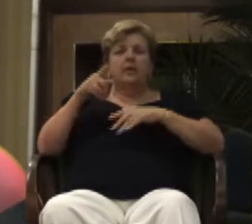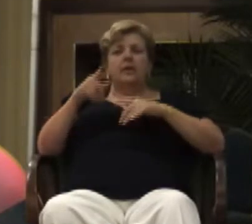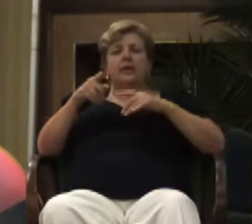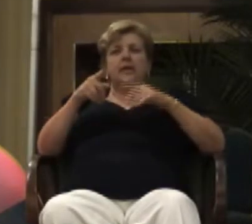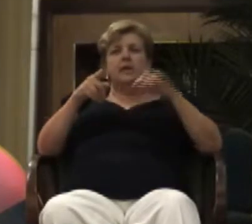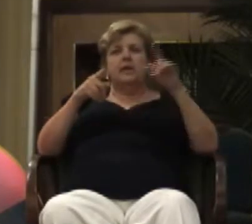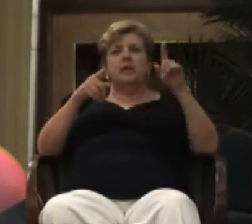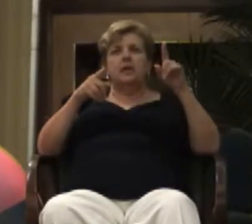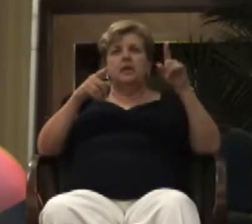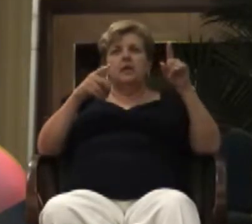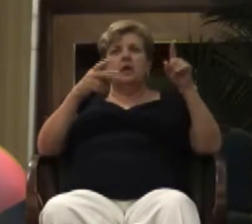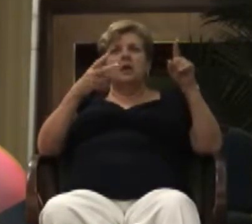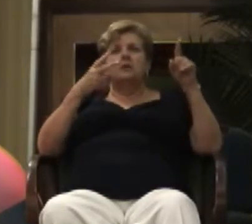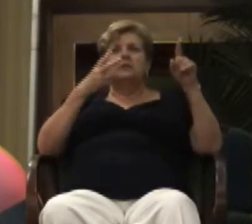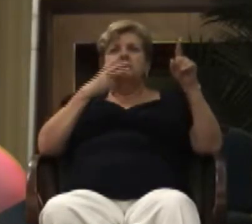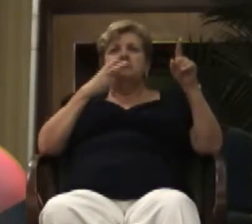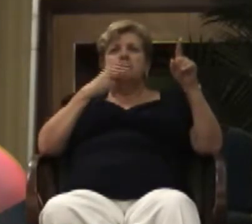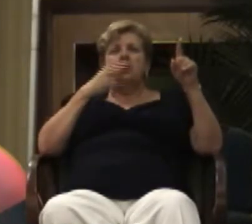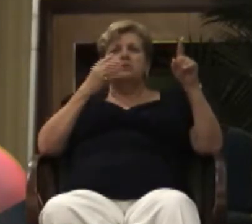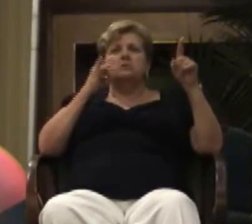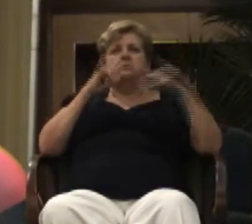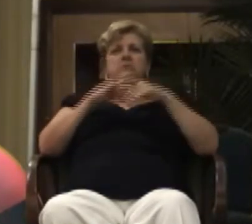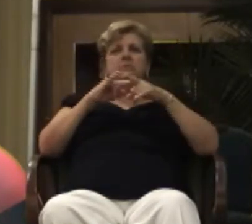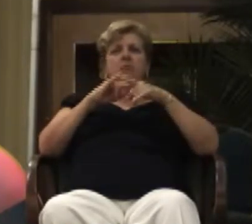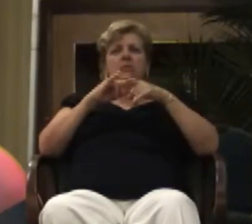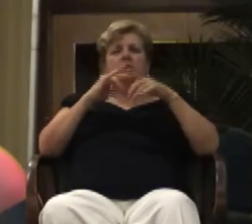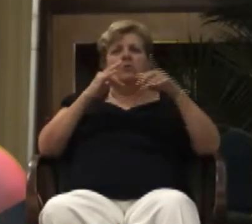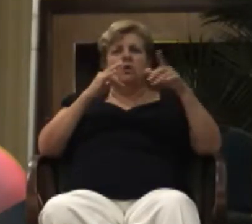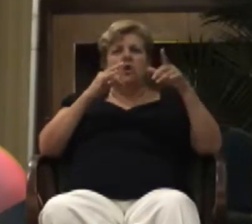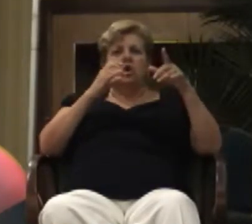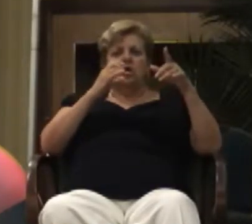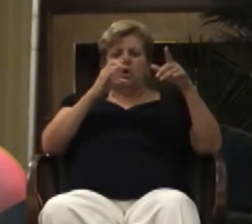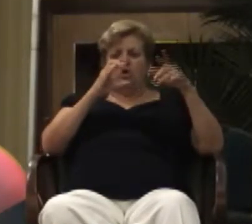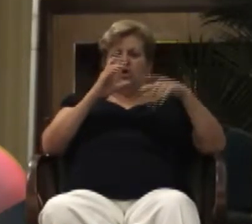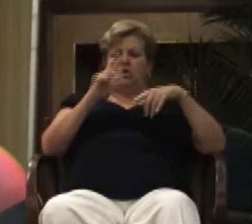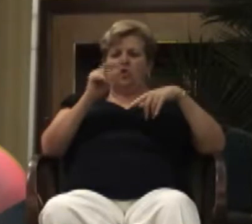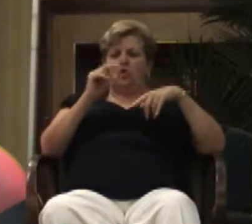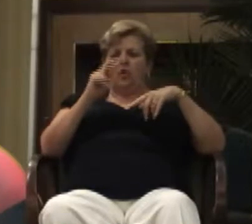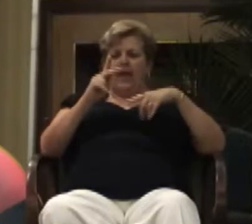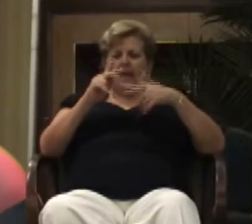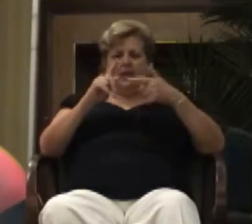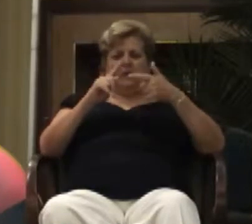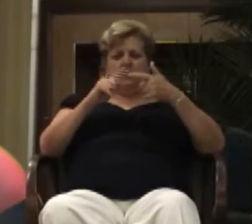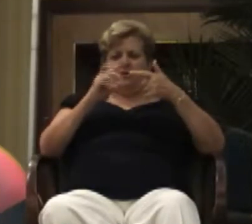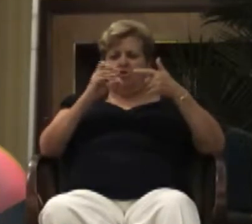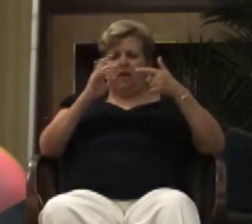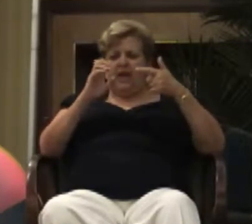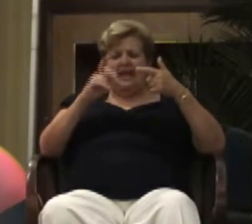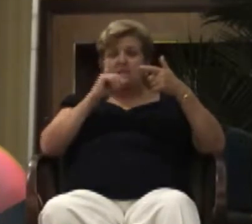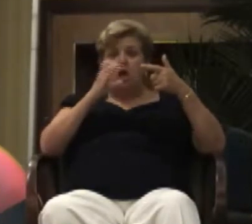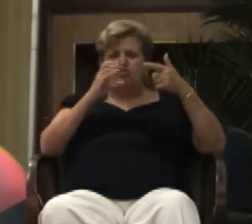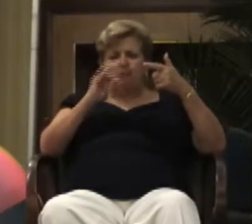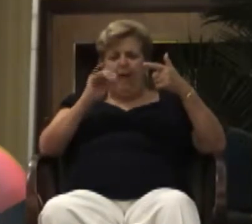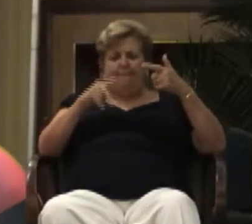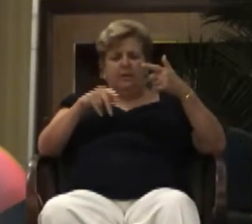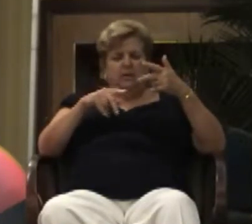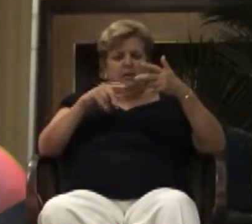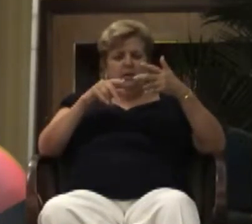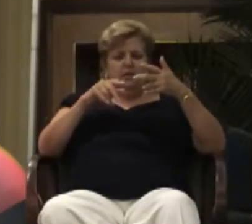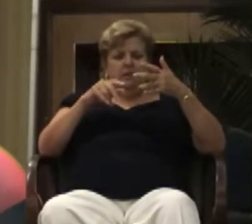it crank or crack? Crack. What? Not crack. Crack. And he's been